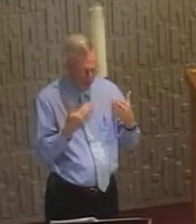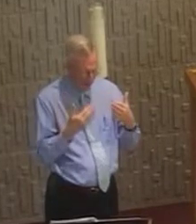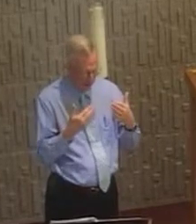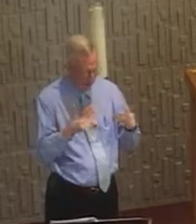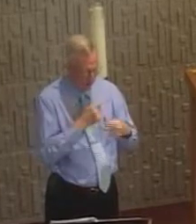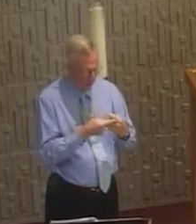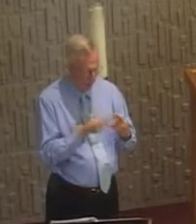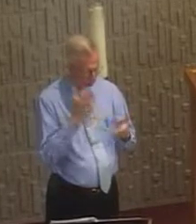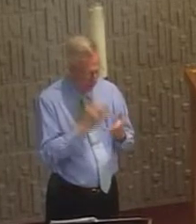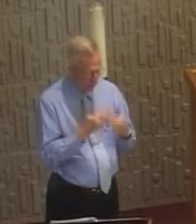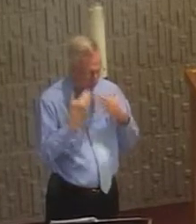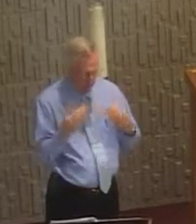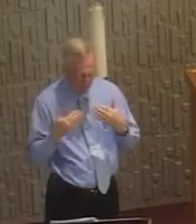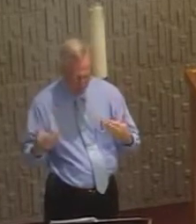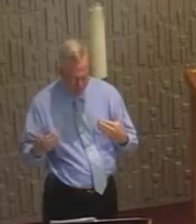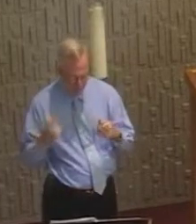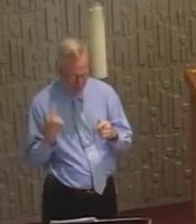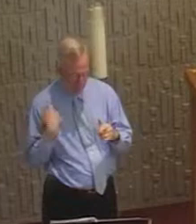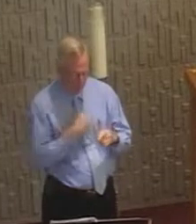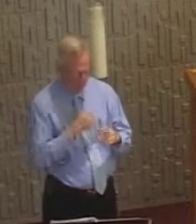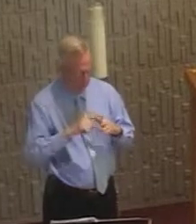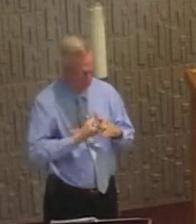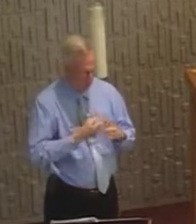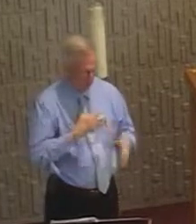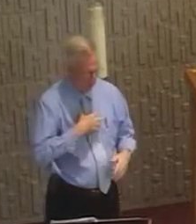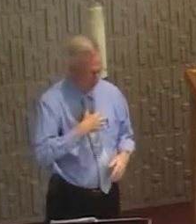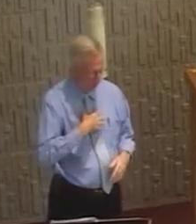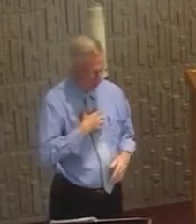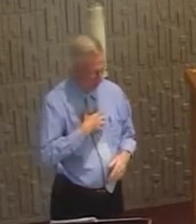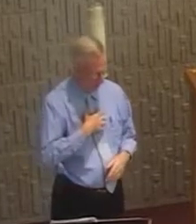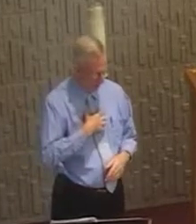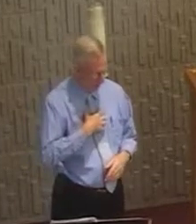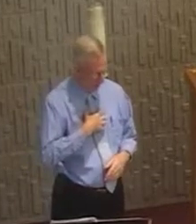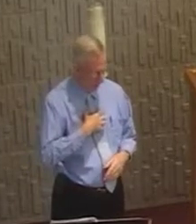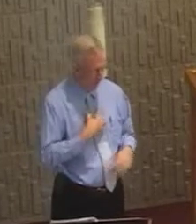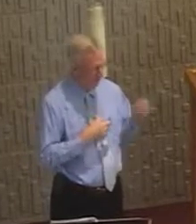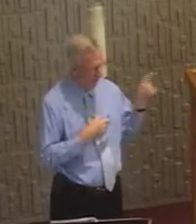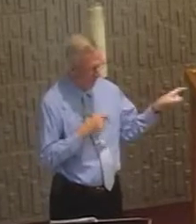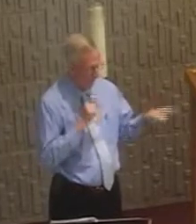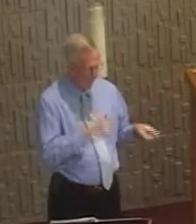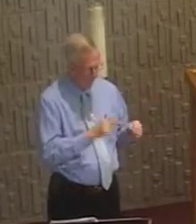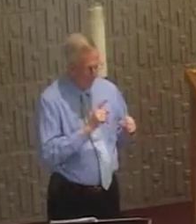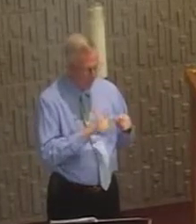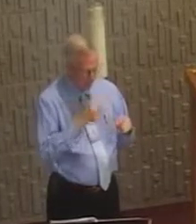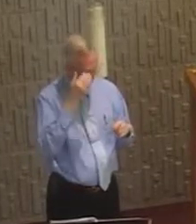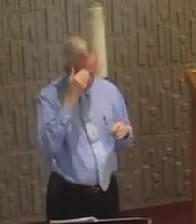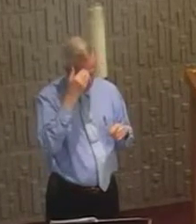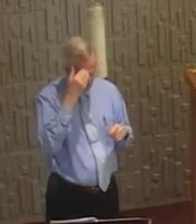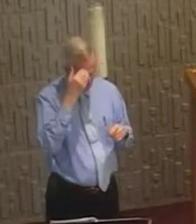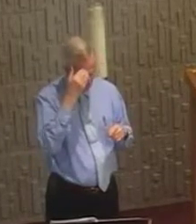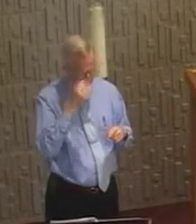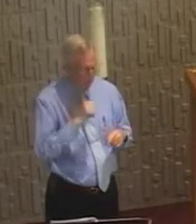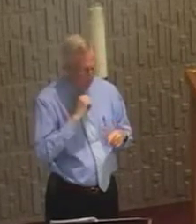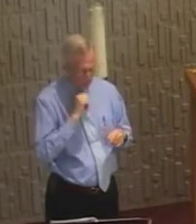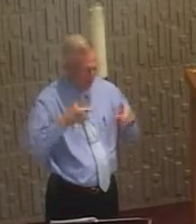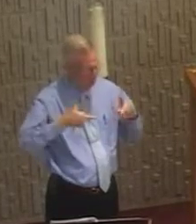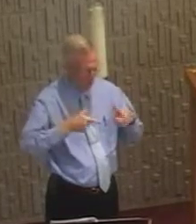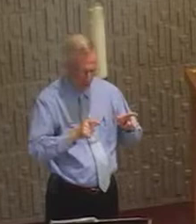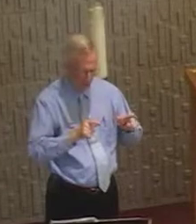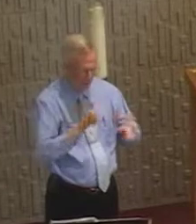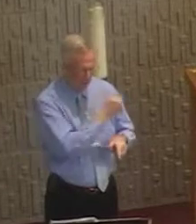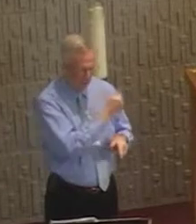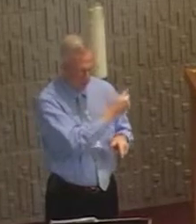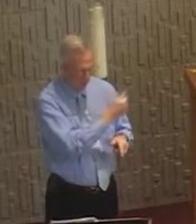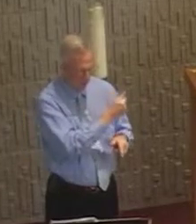thanking, we start complaining. I need to ensure that I don't let myself drift through this